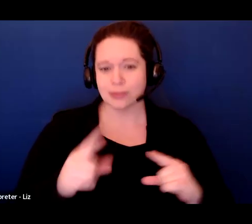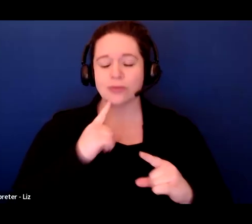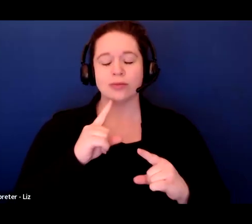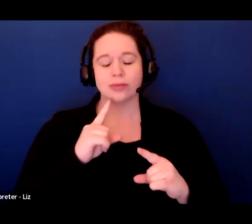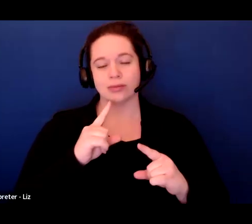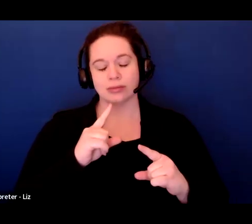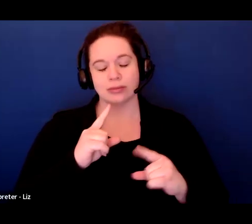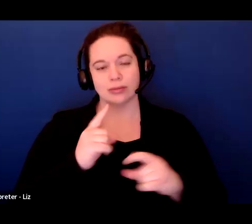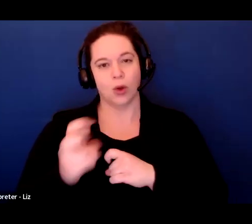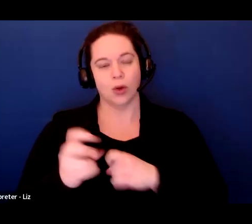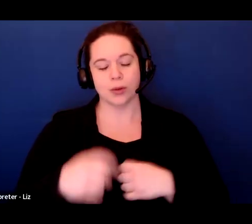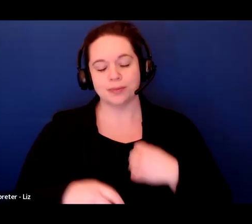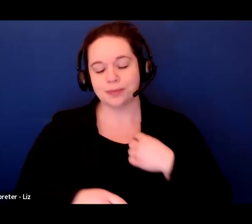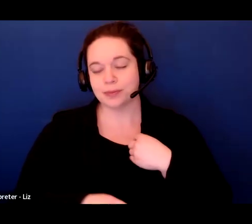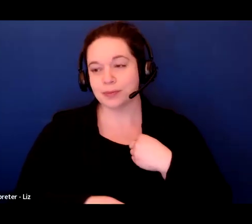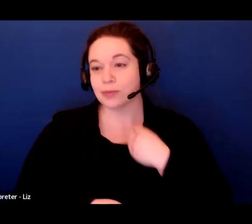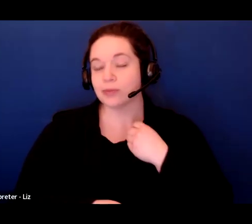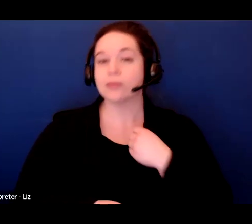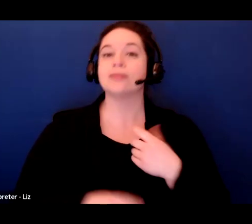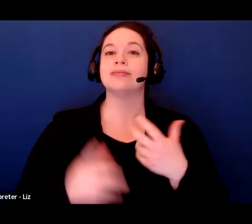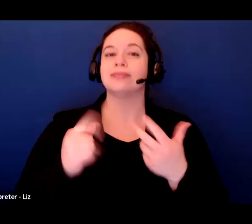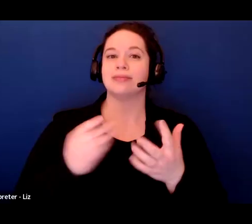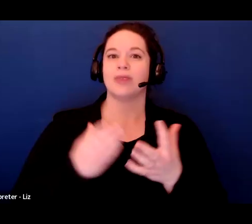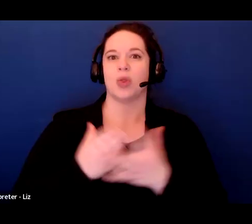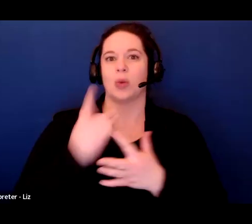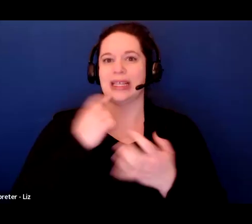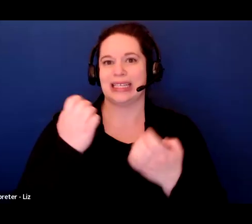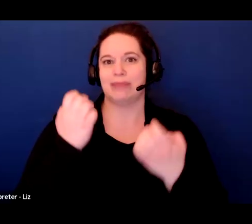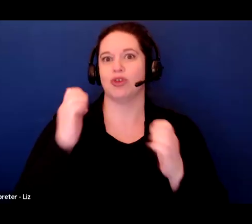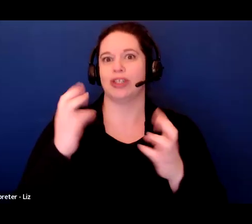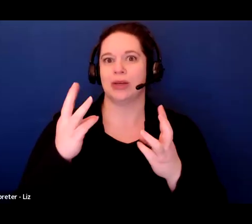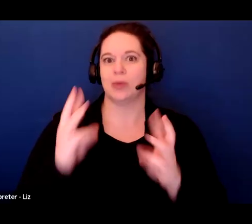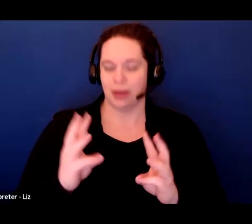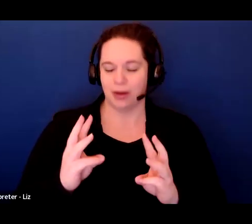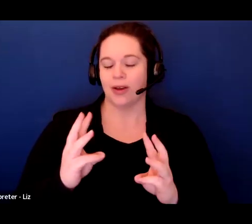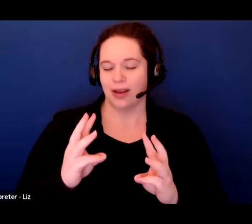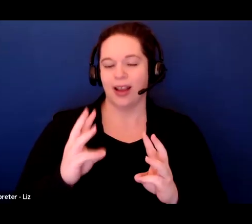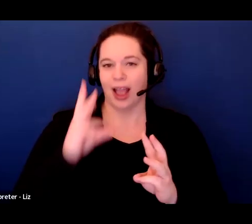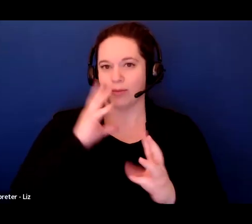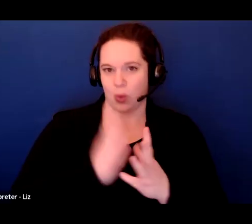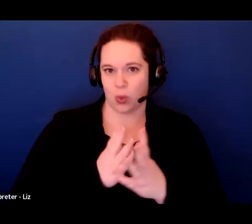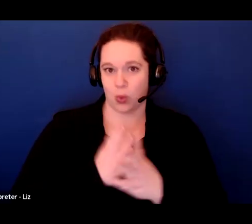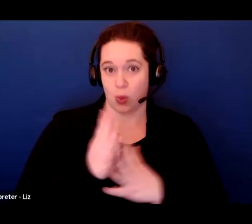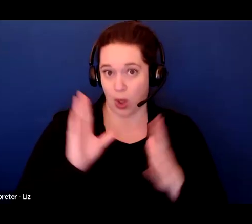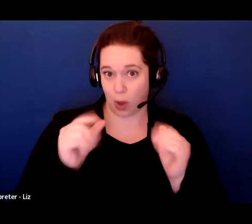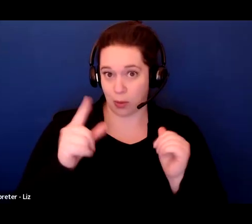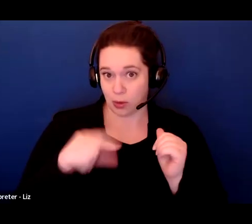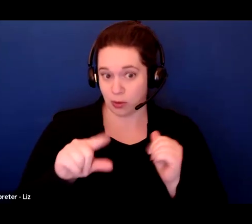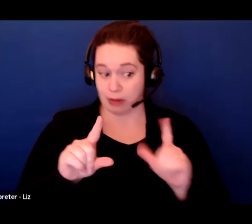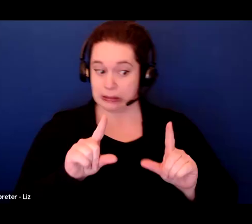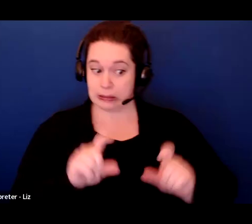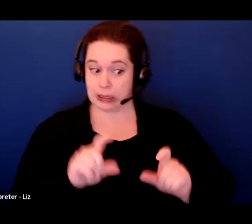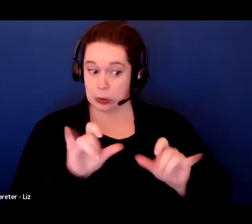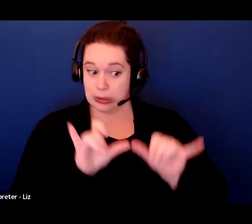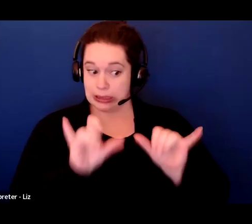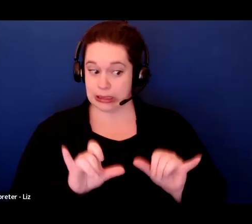rough. Now, we've been through this emergency, this weather emergency, and so I hope you've kind of tested your